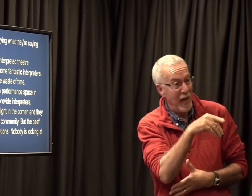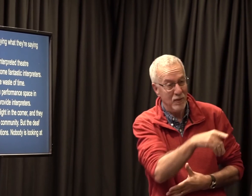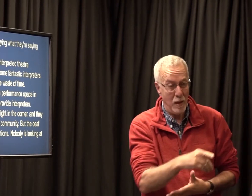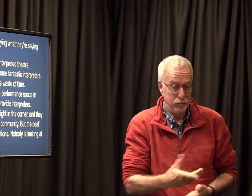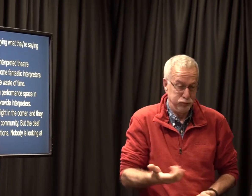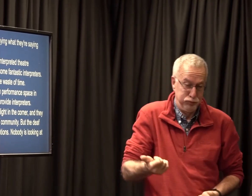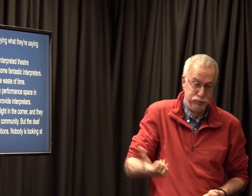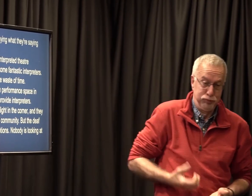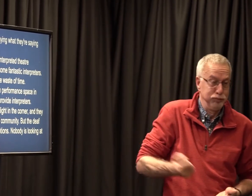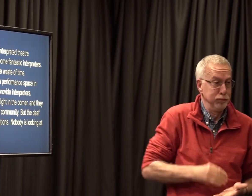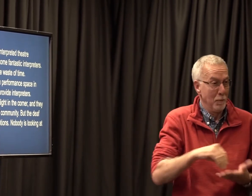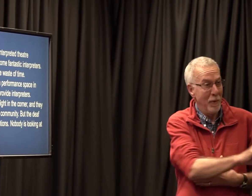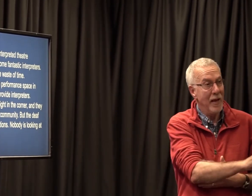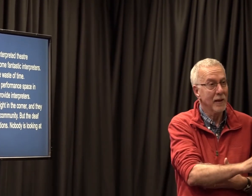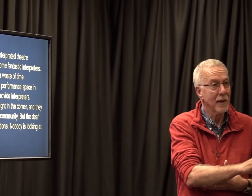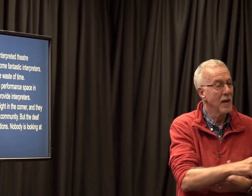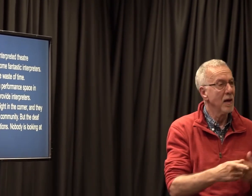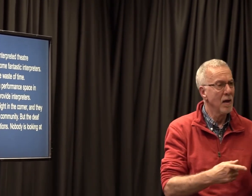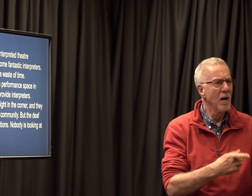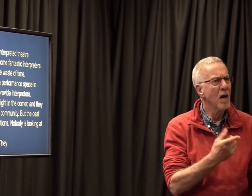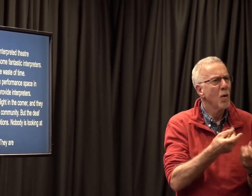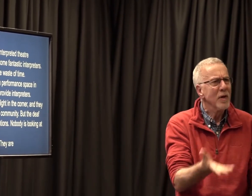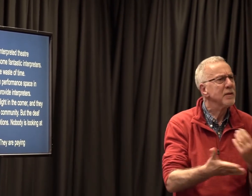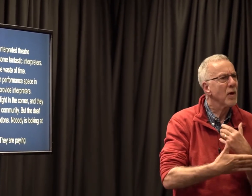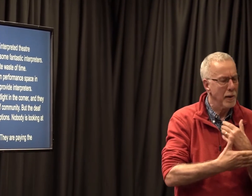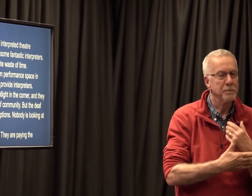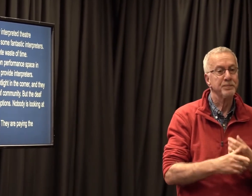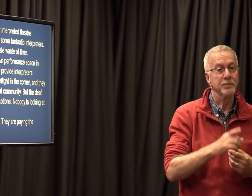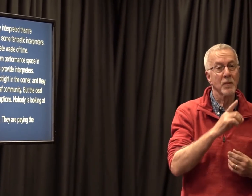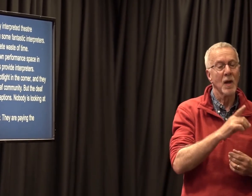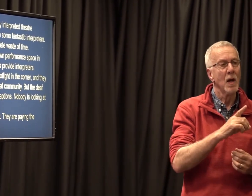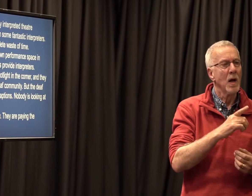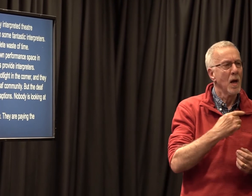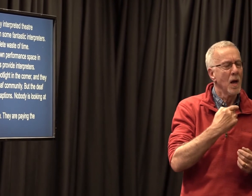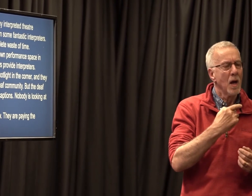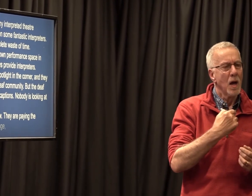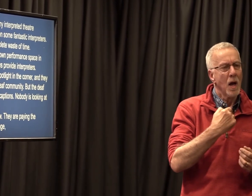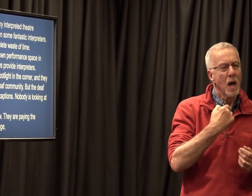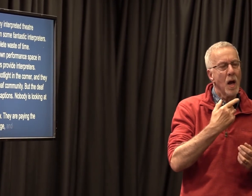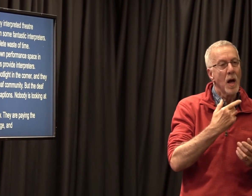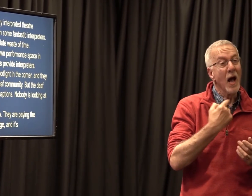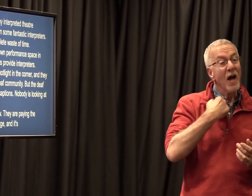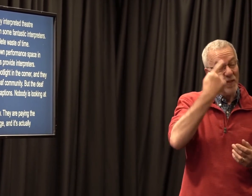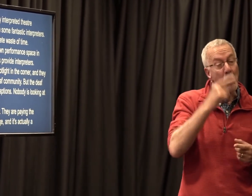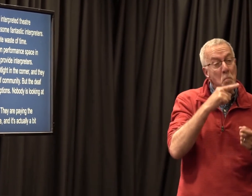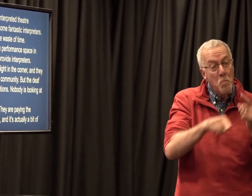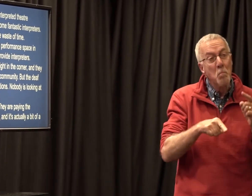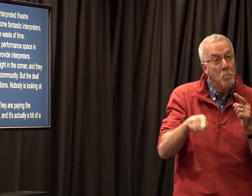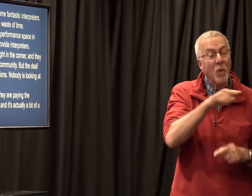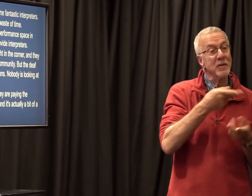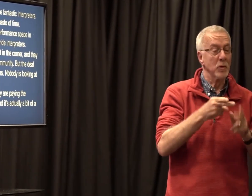And the theatre don't know. They're paying the interpreter a very good wage, and it's actually a bit of a waste of time.